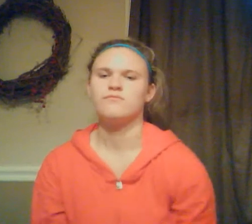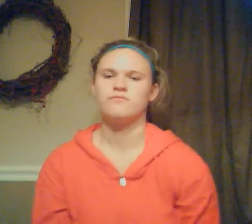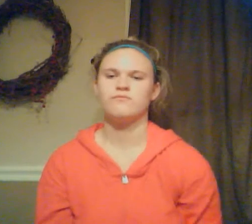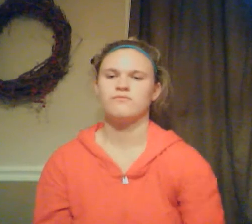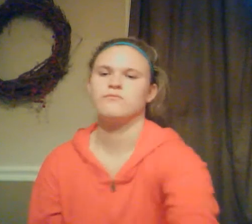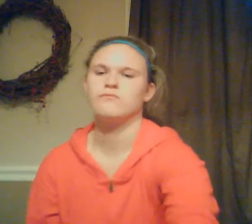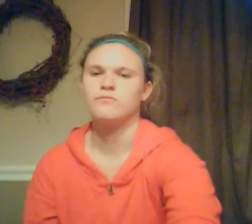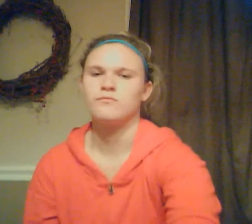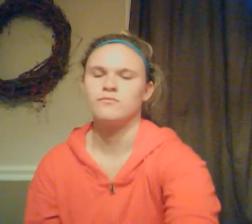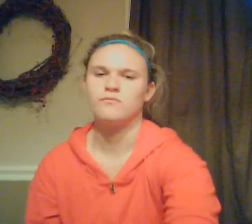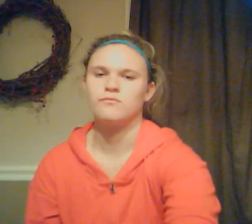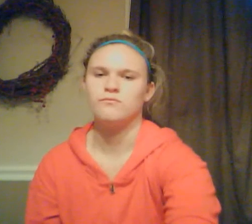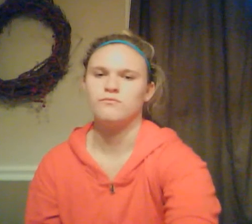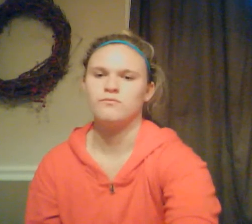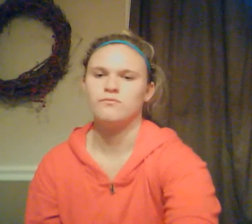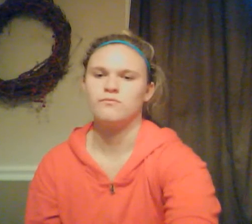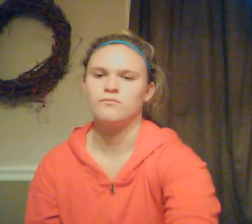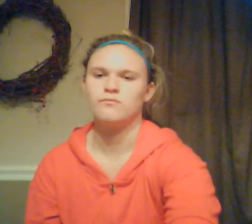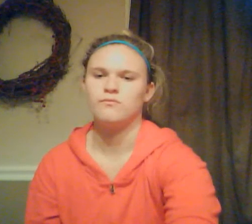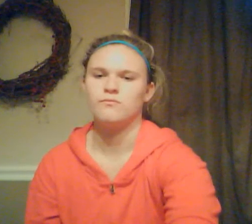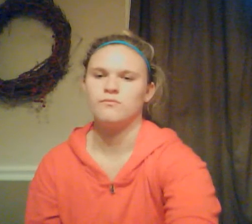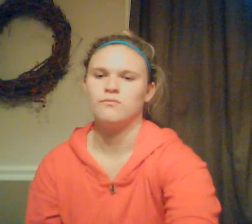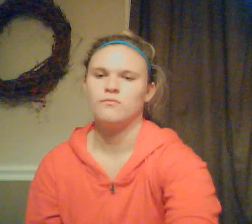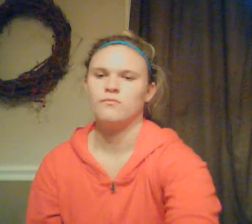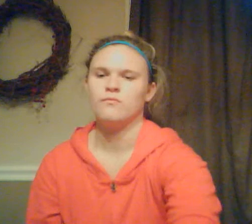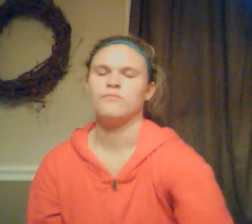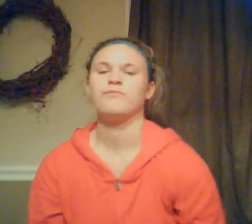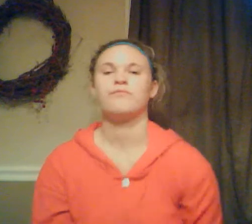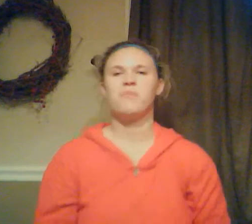there, and it's going to make this beautiful, creamy, cheesy sauce.